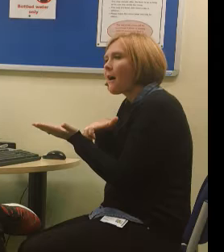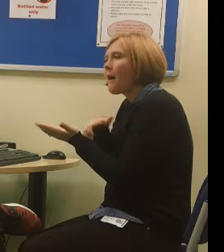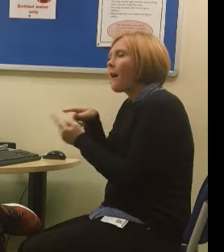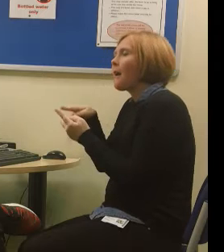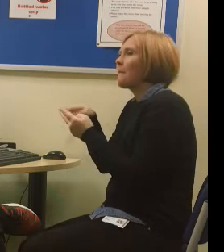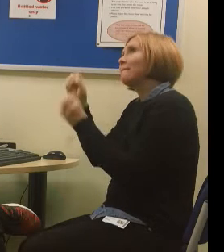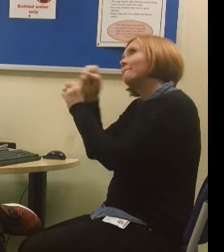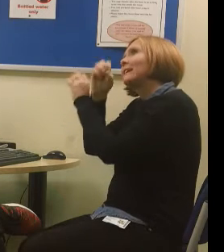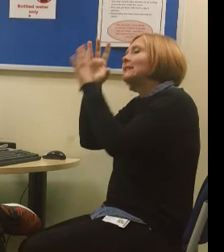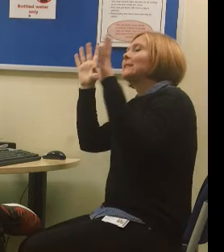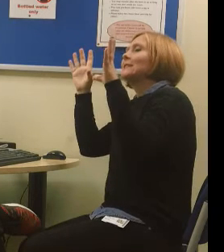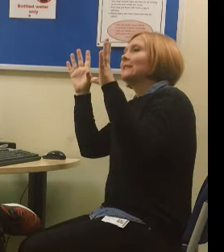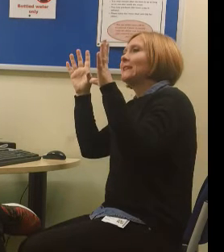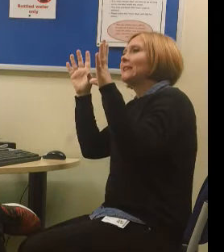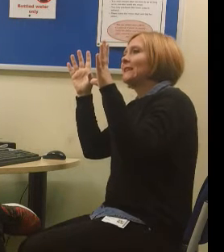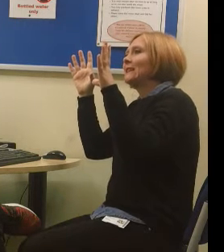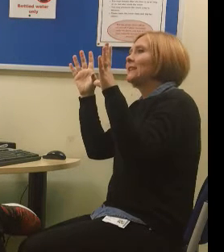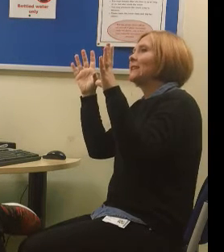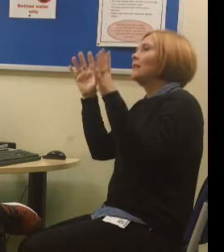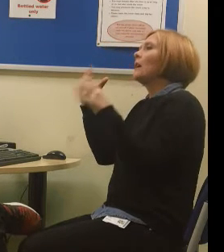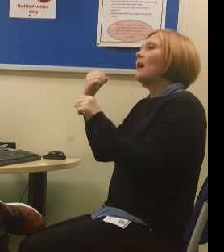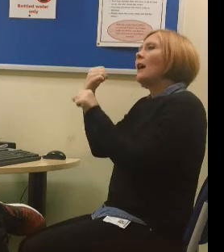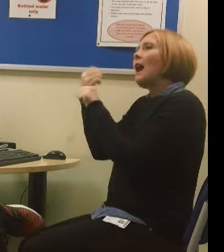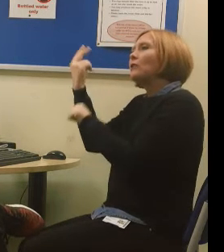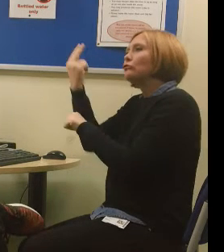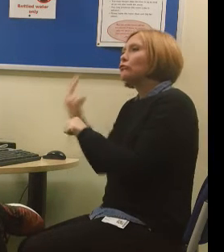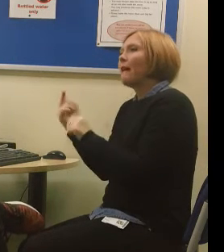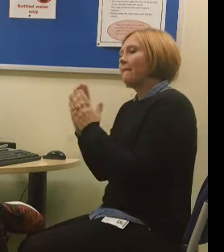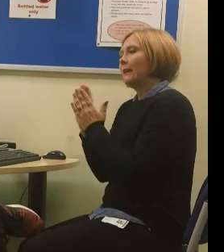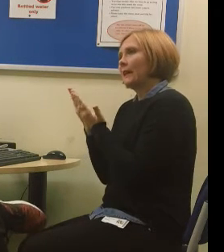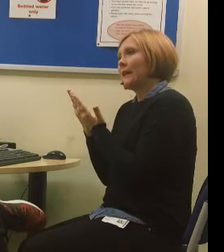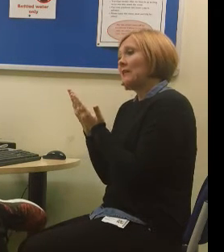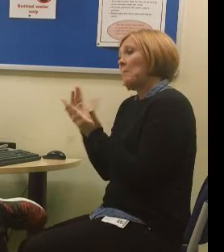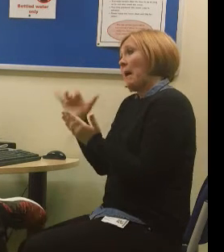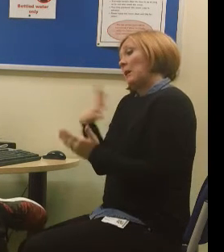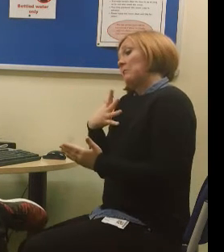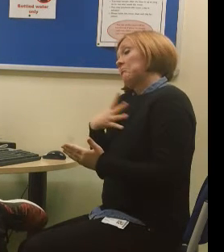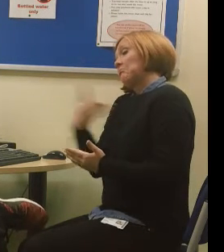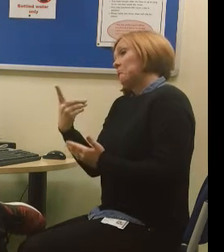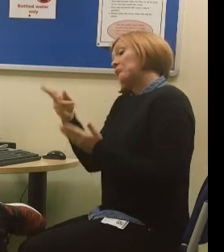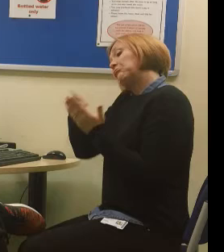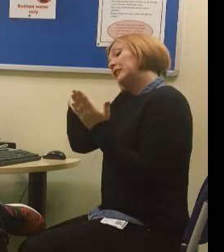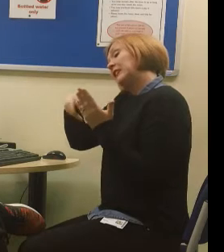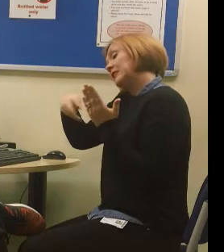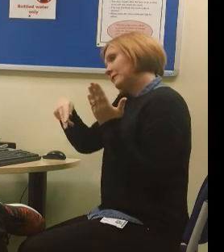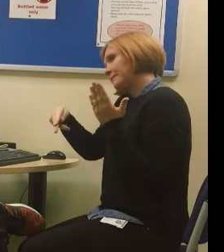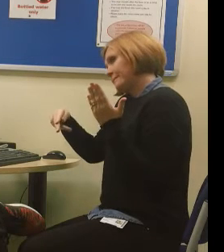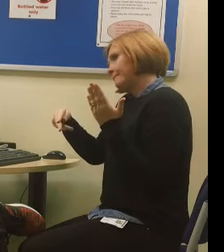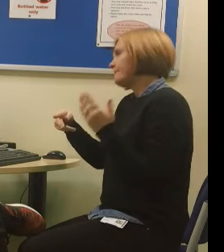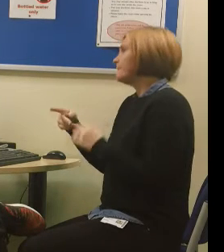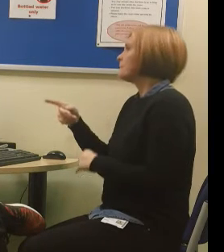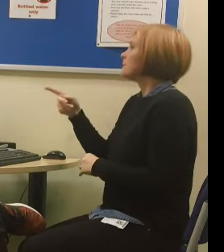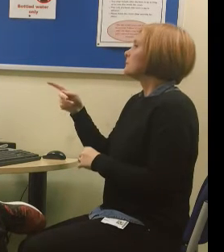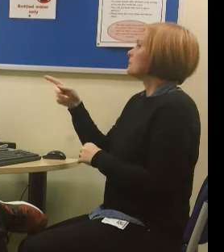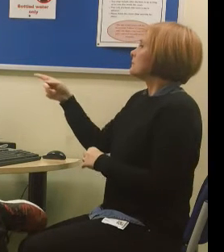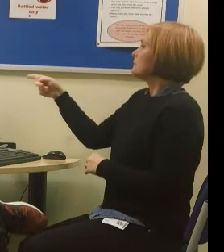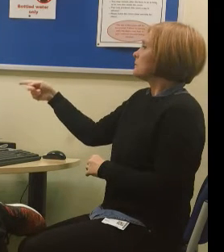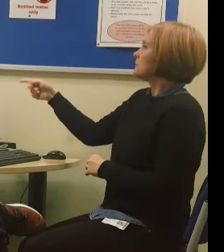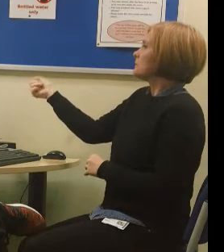fantasy, general fiction and some graphic novels here at the front that you might like to read. And then the main run of stock starts here. In order to